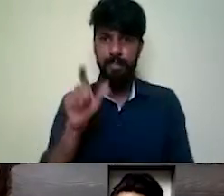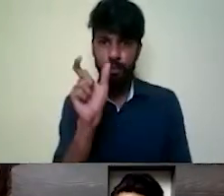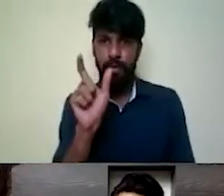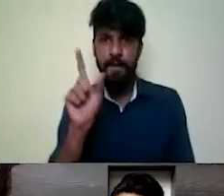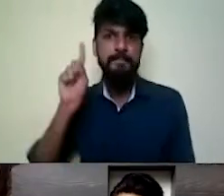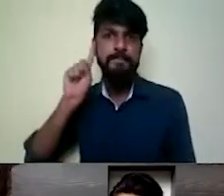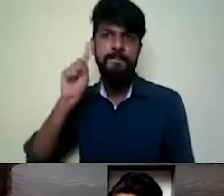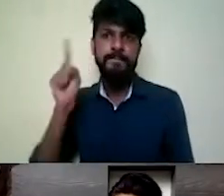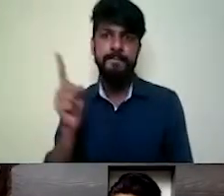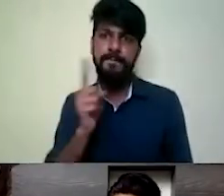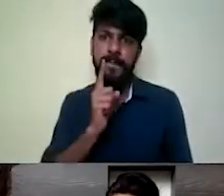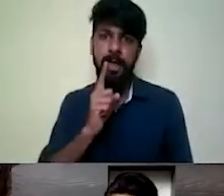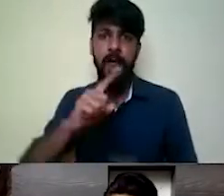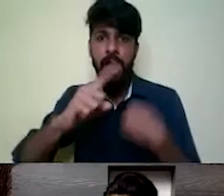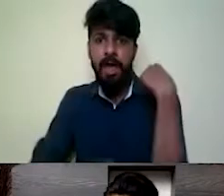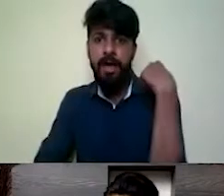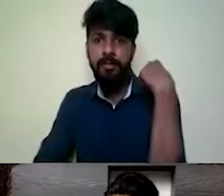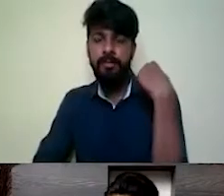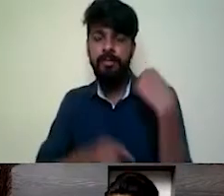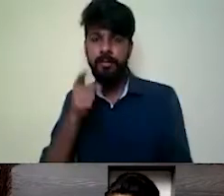deaf. This is the sign.